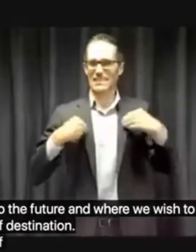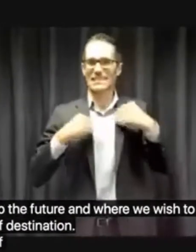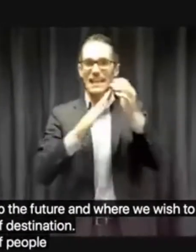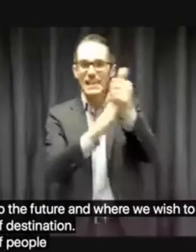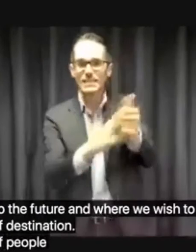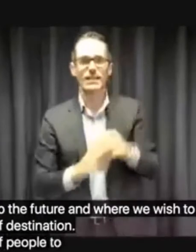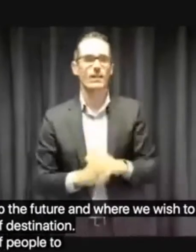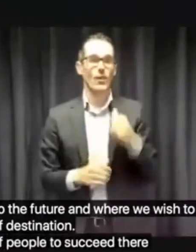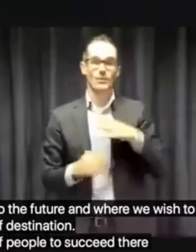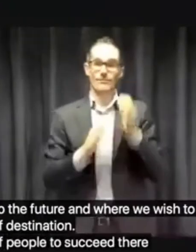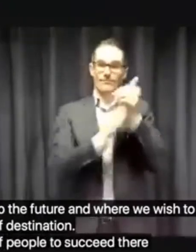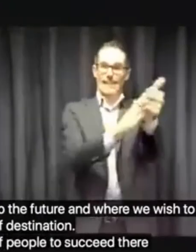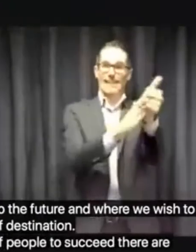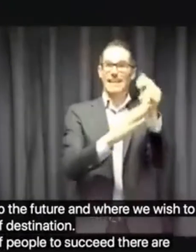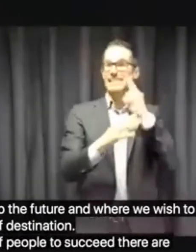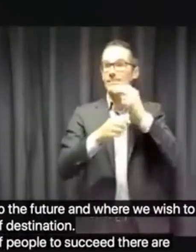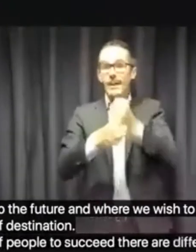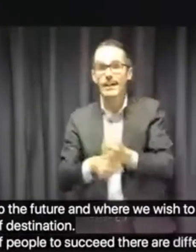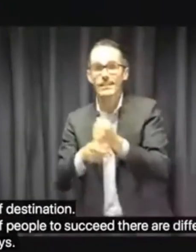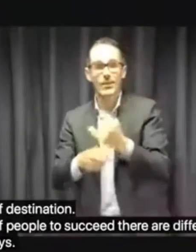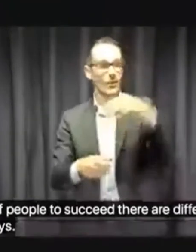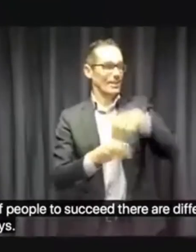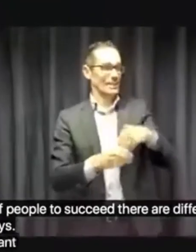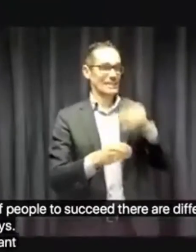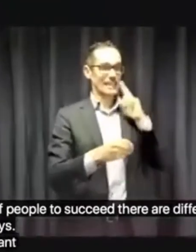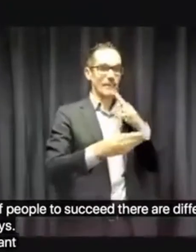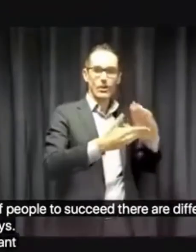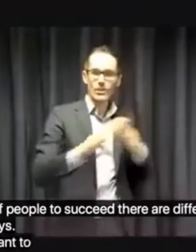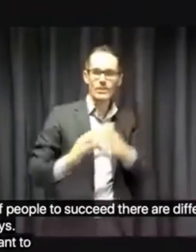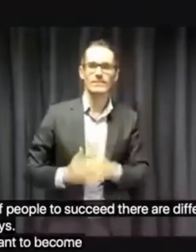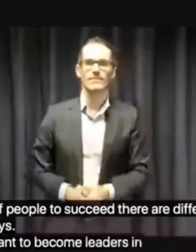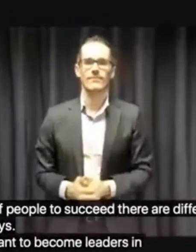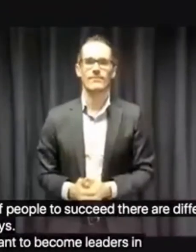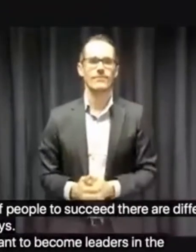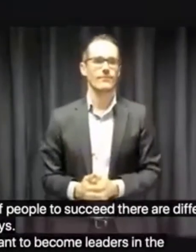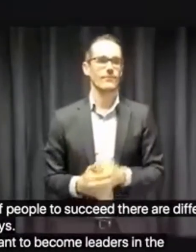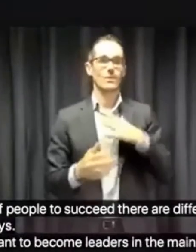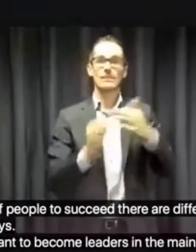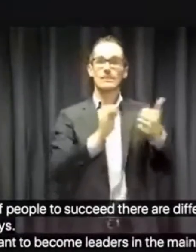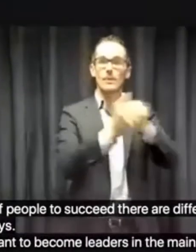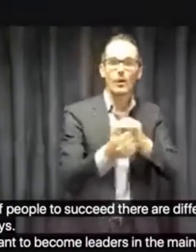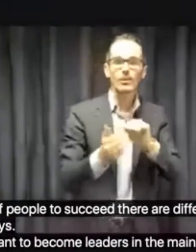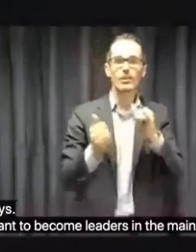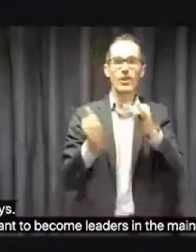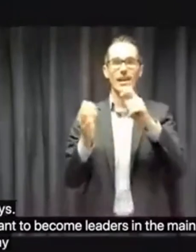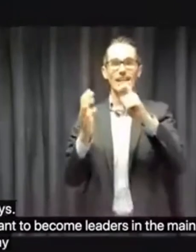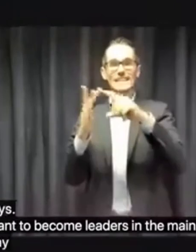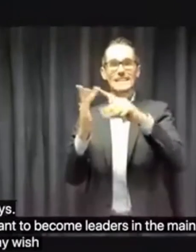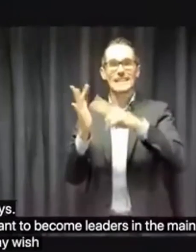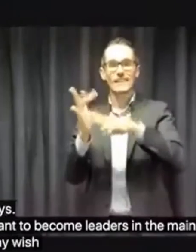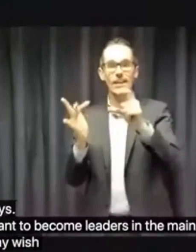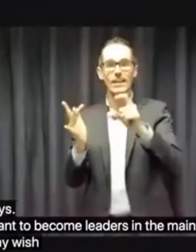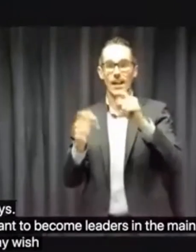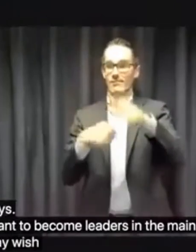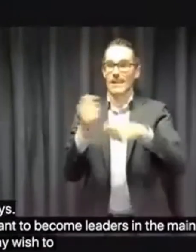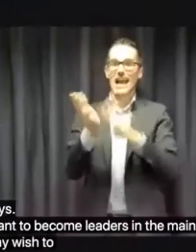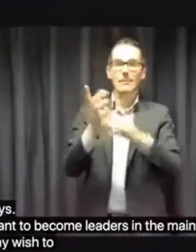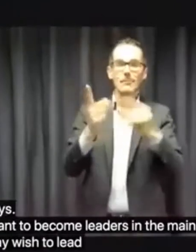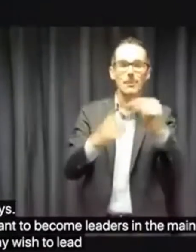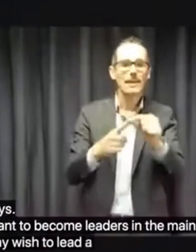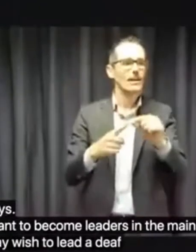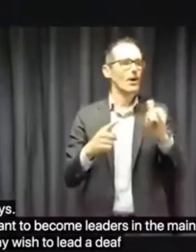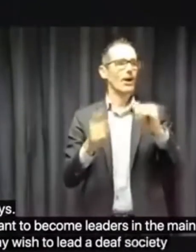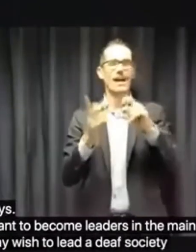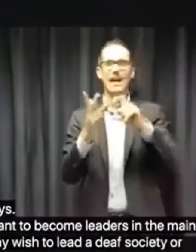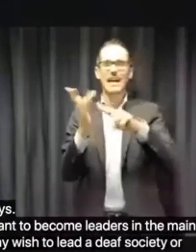a professional, a business leader, or they may wish to lead a deaf society or be part of the deaf community. It might be through sports